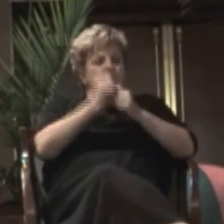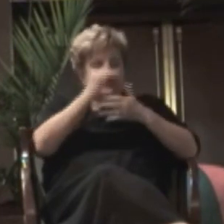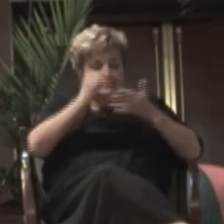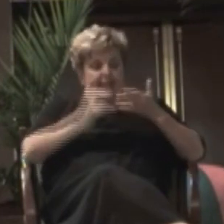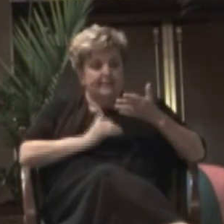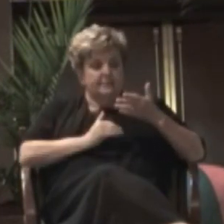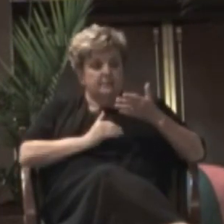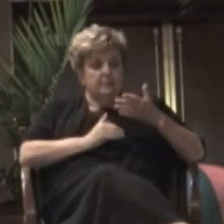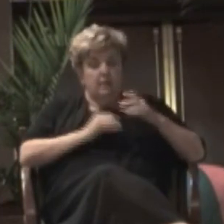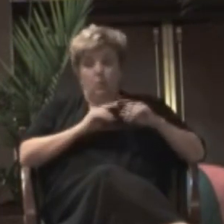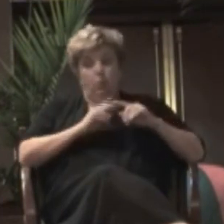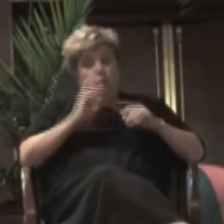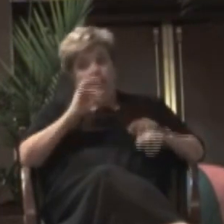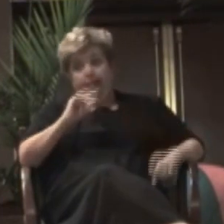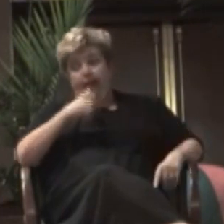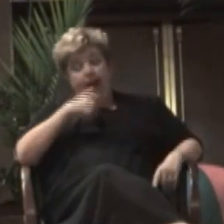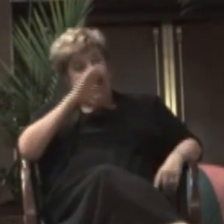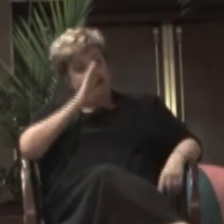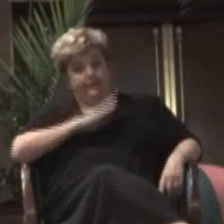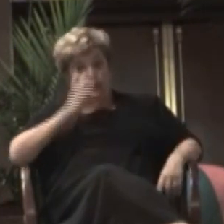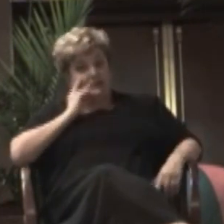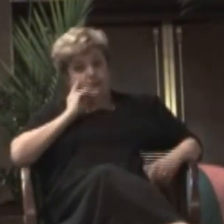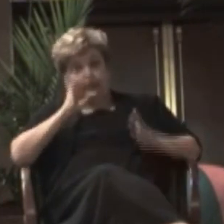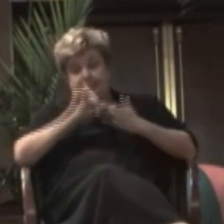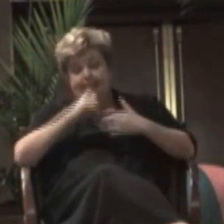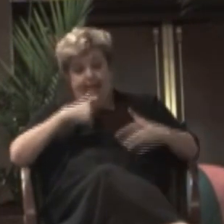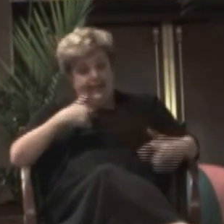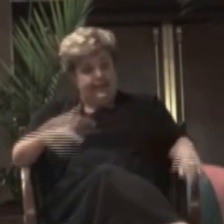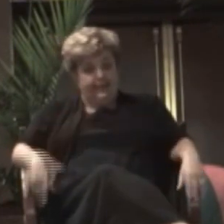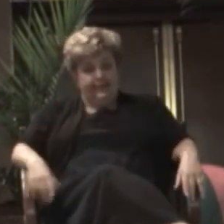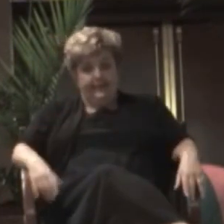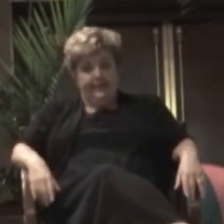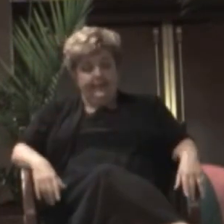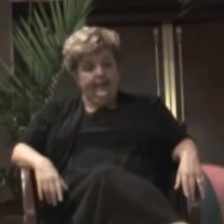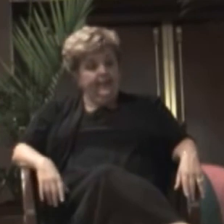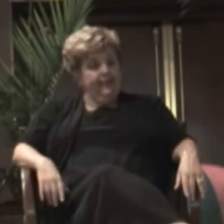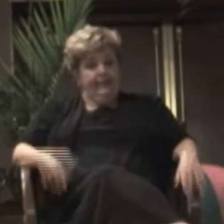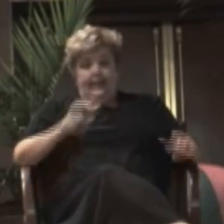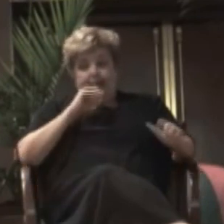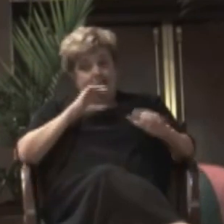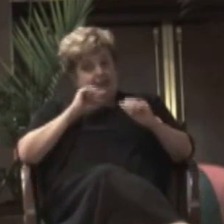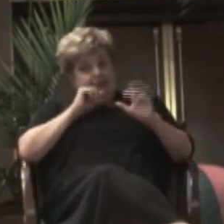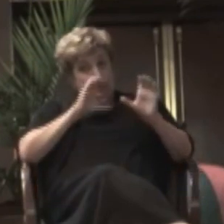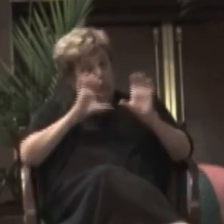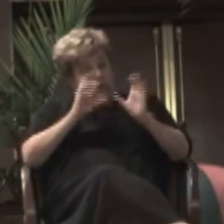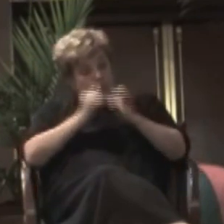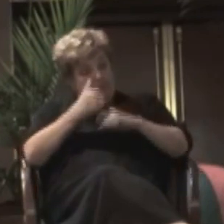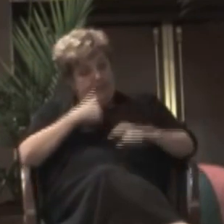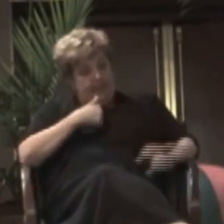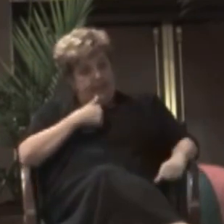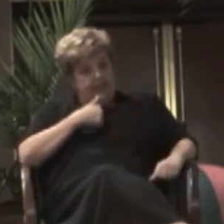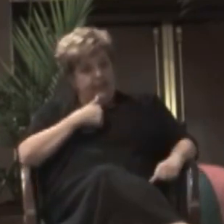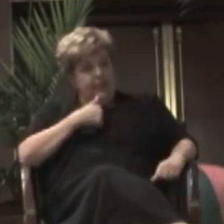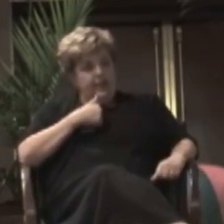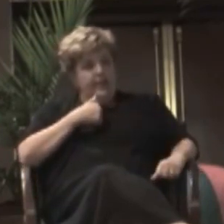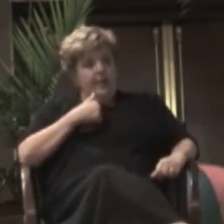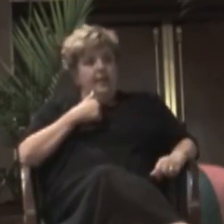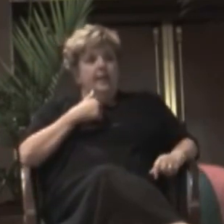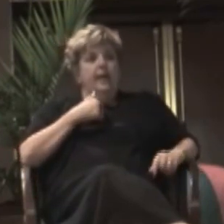me. And then what I got was, you get your best old buddy, do the best you can. I had a good buddy in the group that was helpful to me. I didn't call him